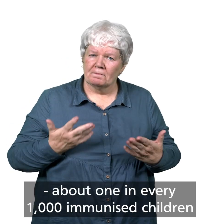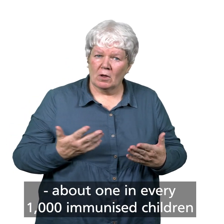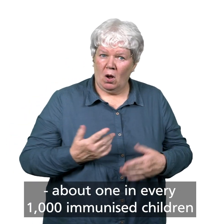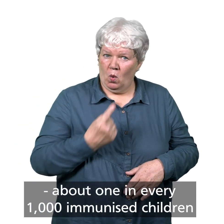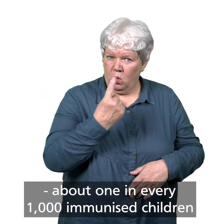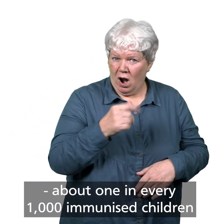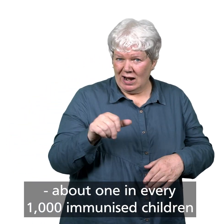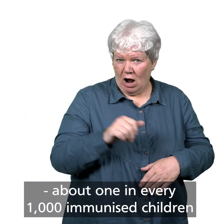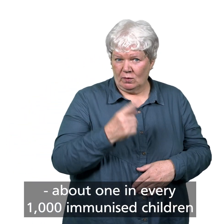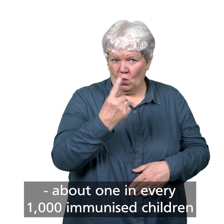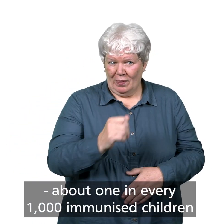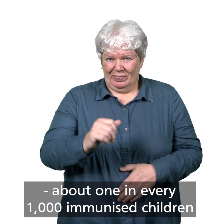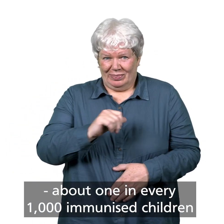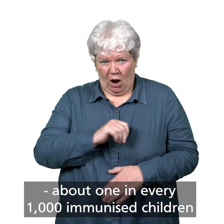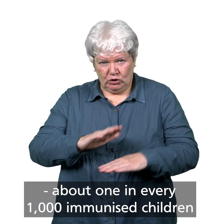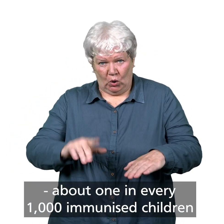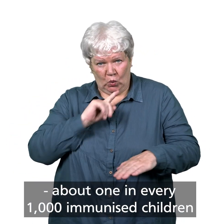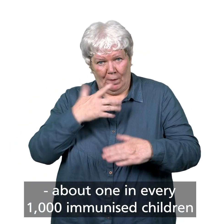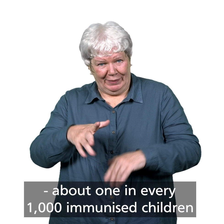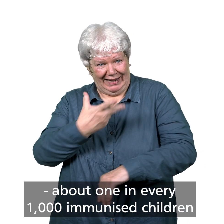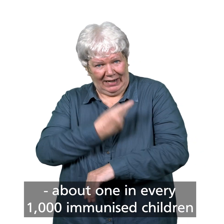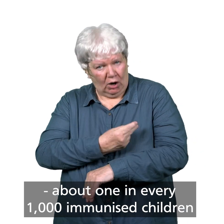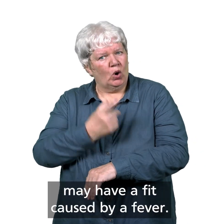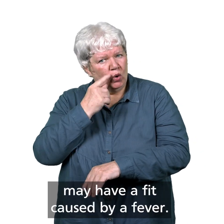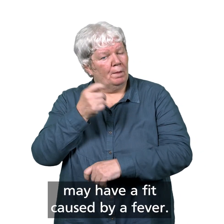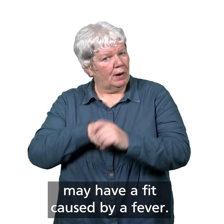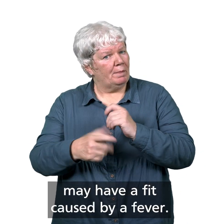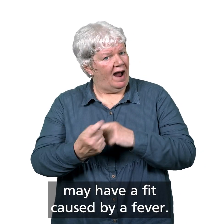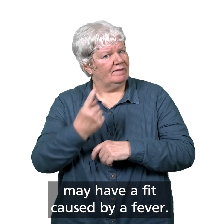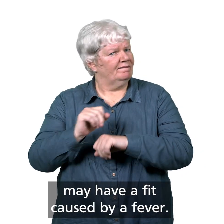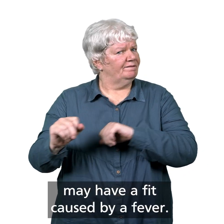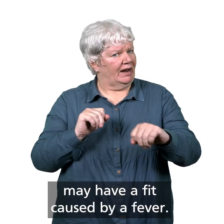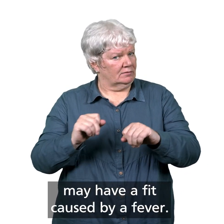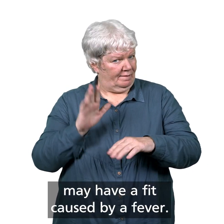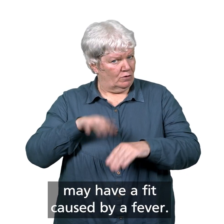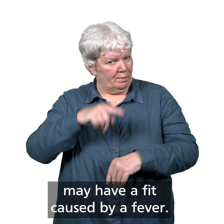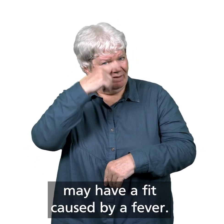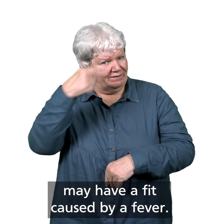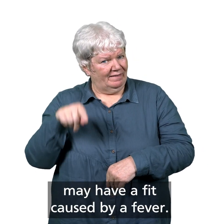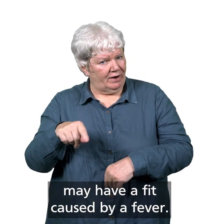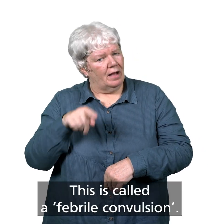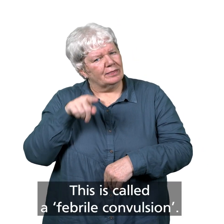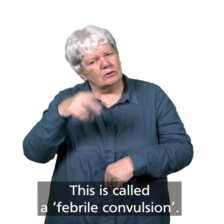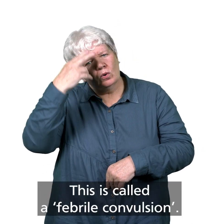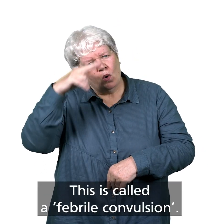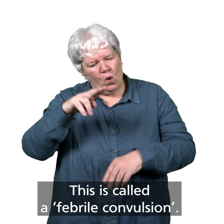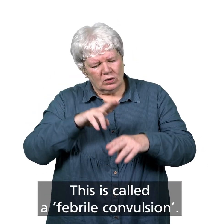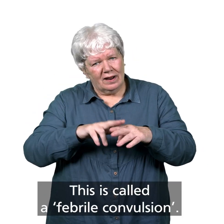About 1 in every 1,000 immunised children may have a fit caused by a fever. This is called a